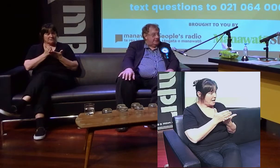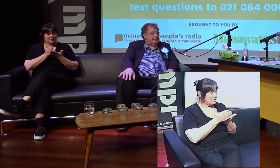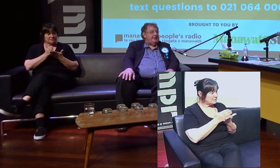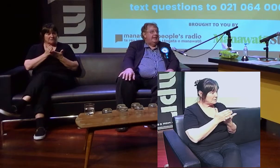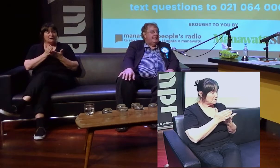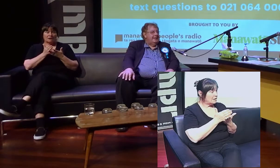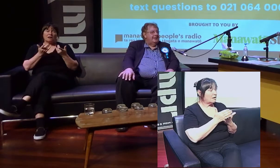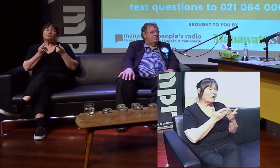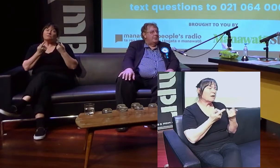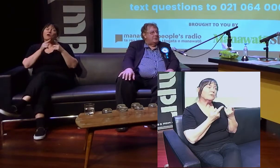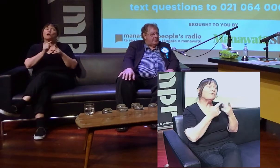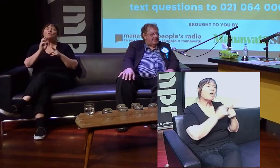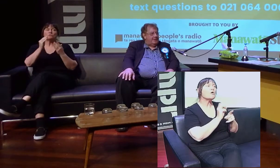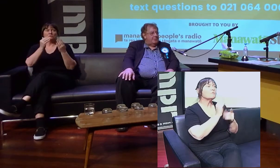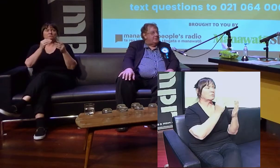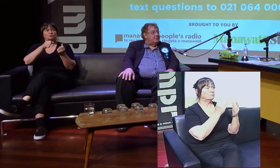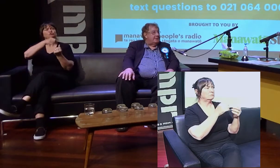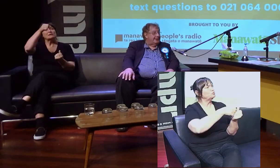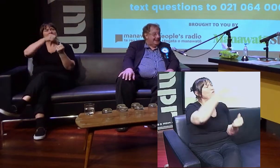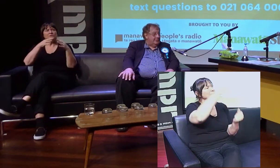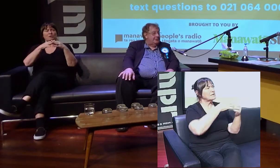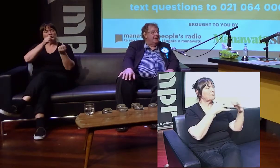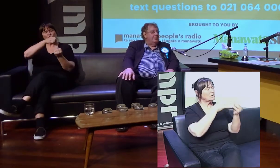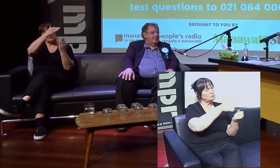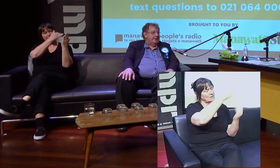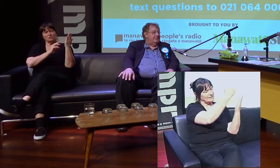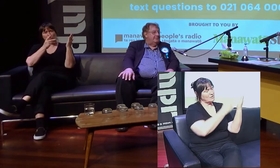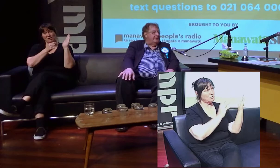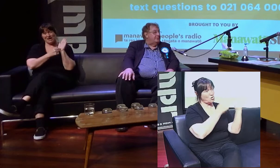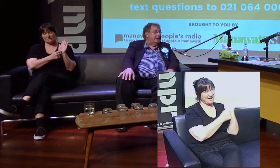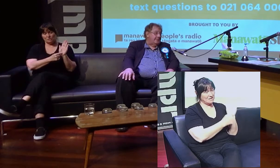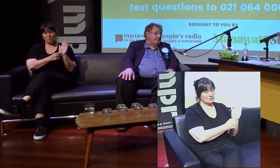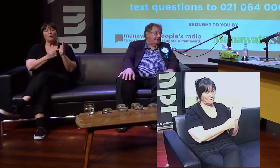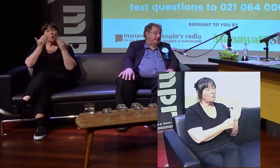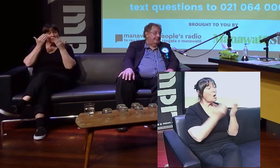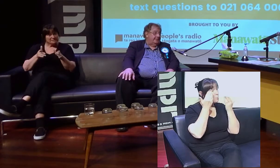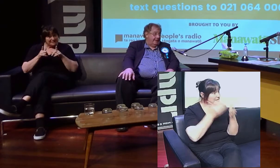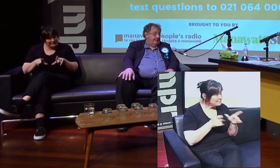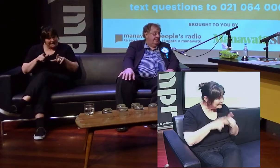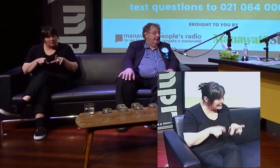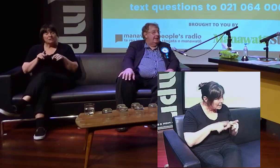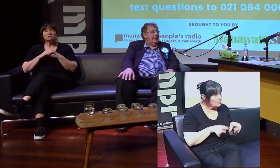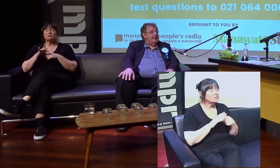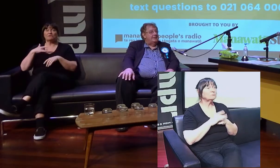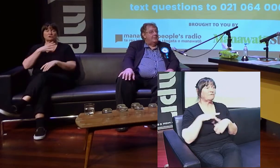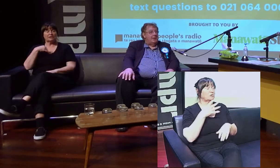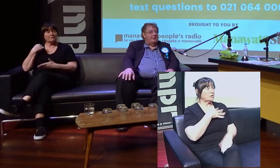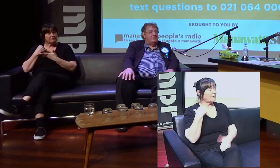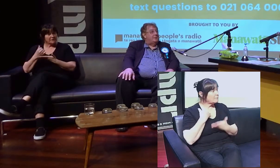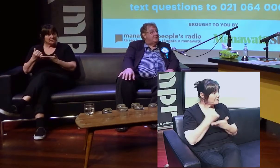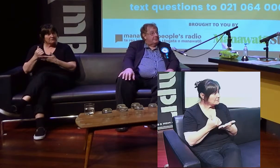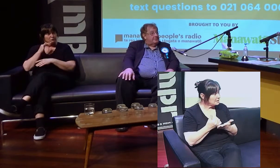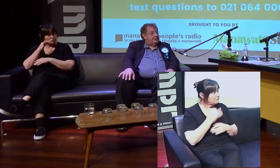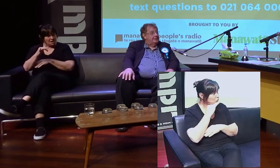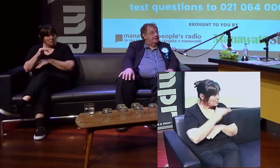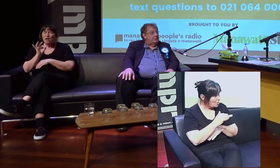article of the treaty. We respect that. We respect the language. We believe there should be government funding for te reo, and we don't think it